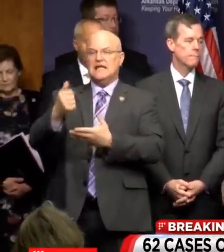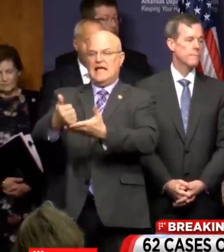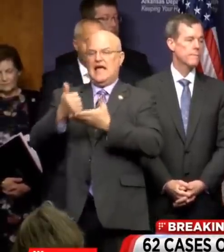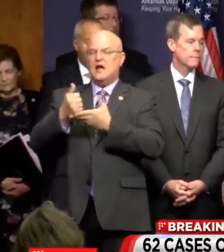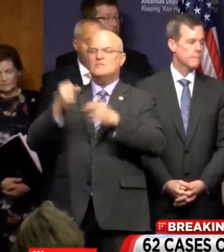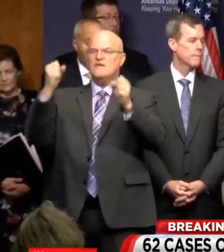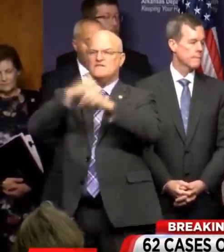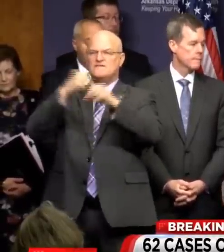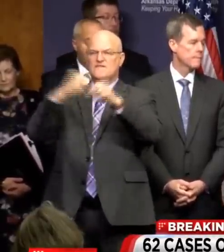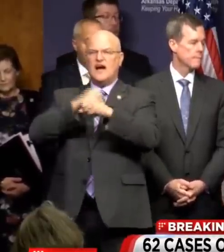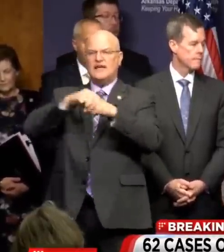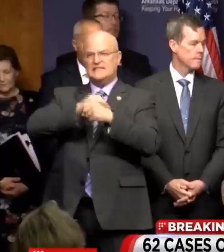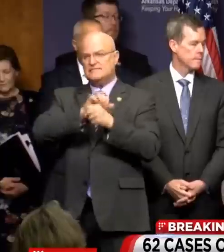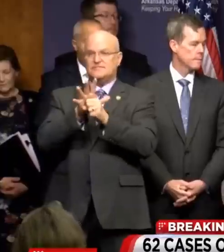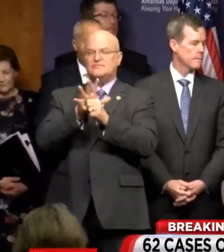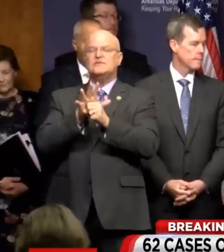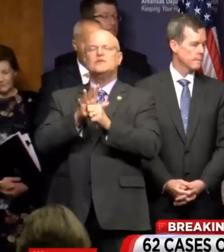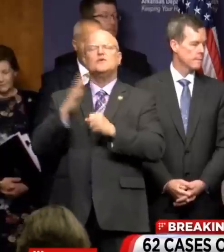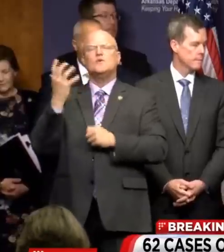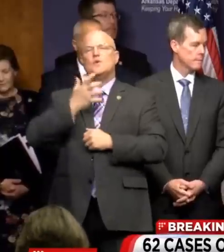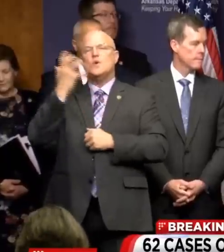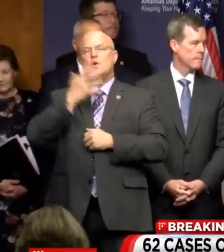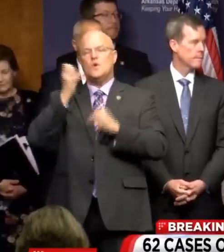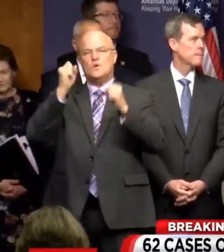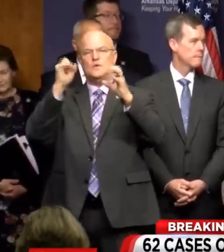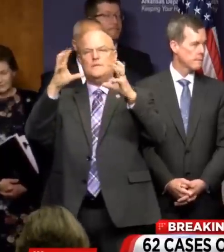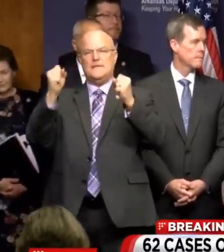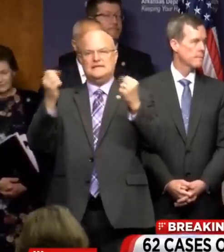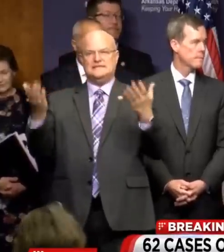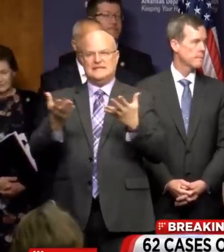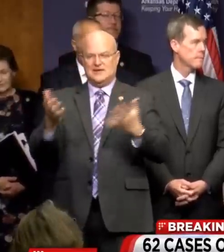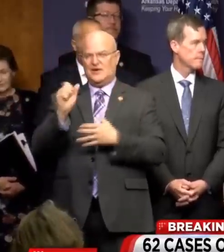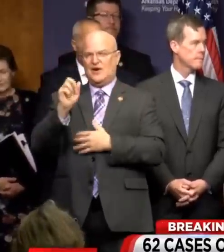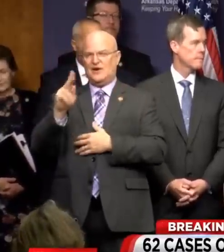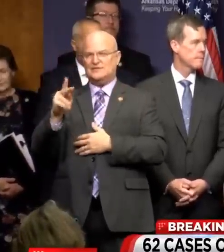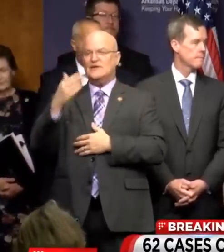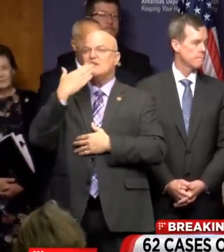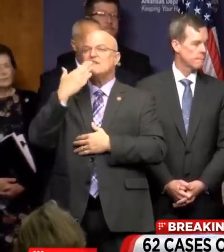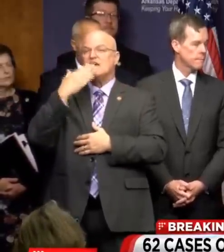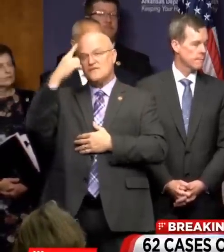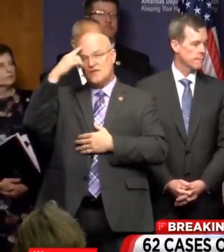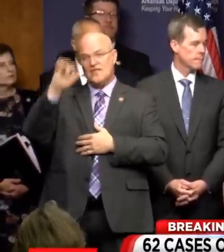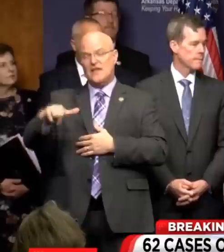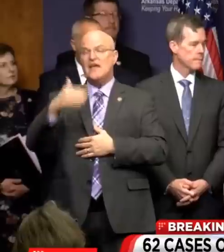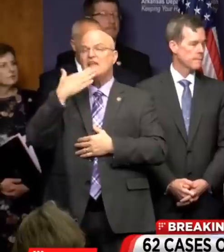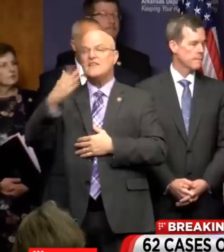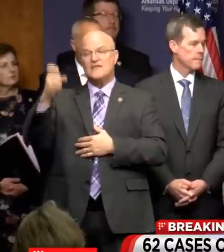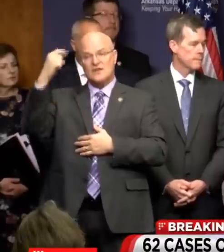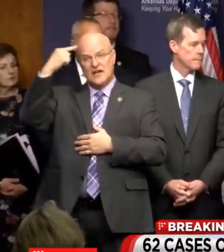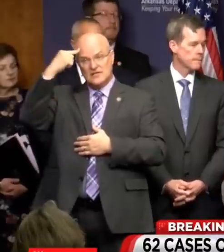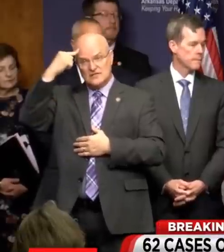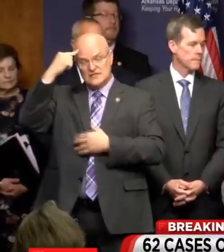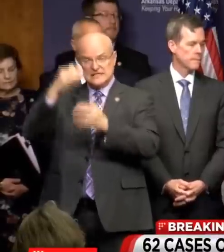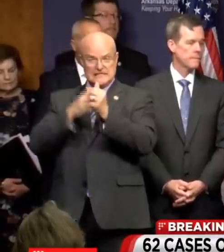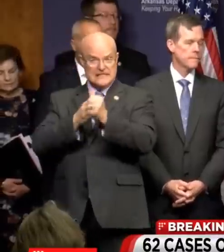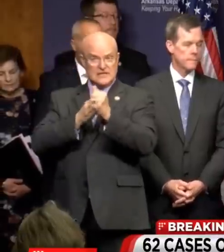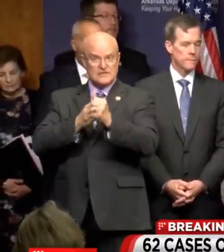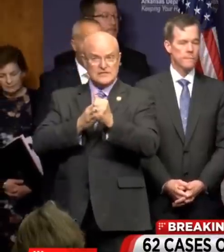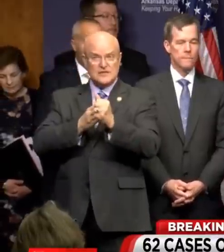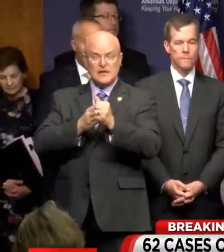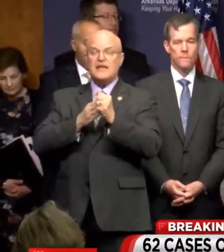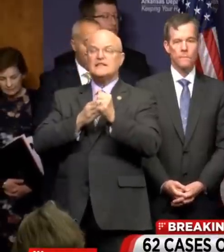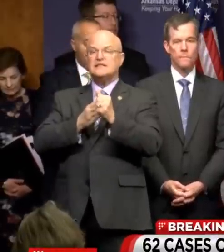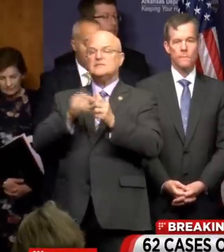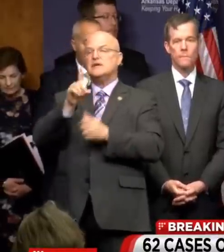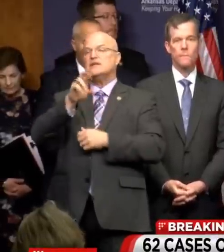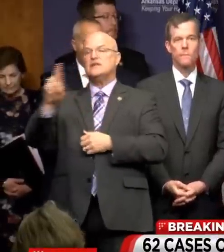help fight this virus is an amazing thing and a great advantage for us in Arkansas. So really thankful for that, thankful for Governor Hutchinson's leadership and the